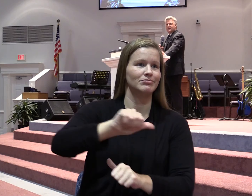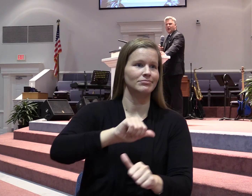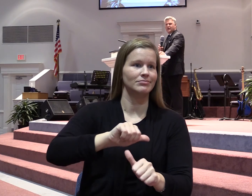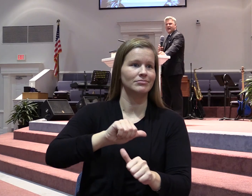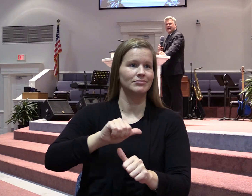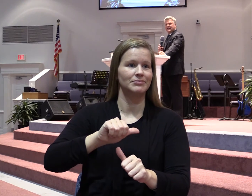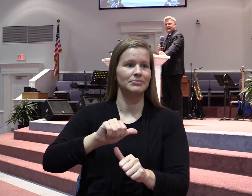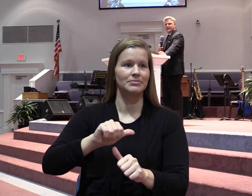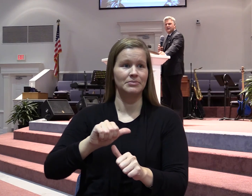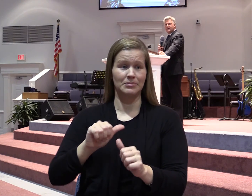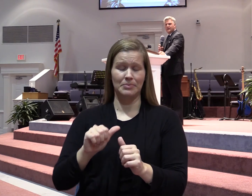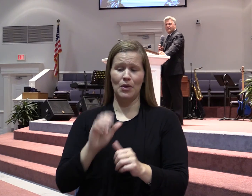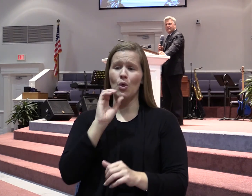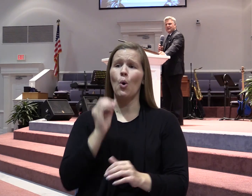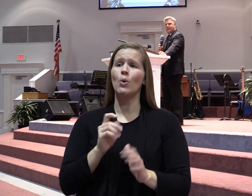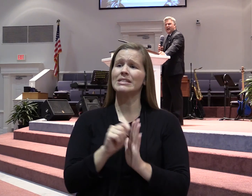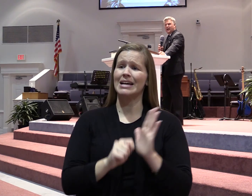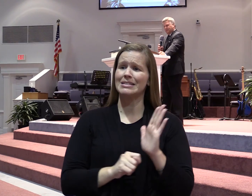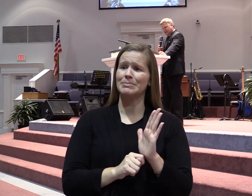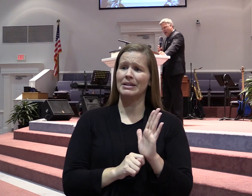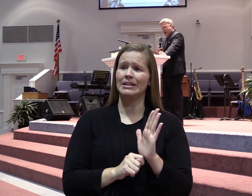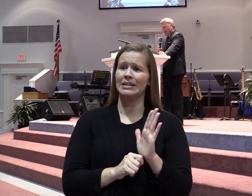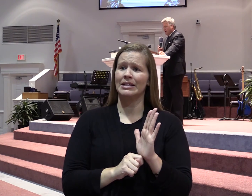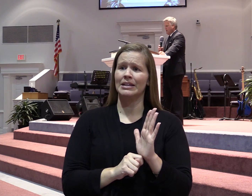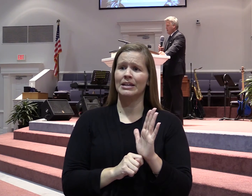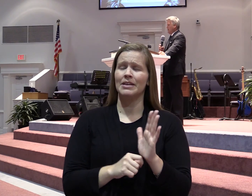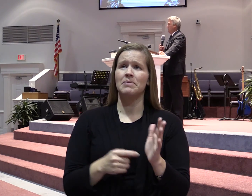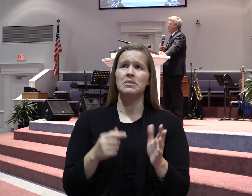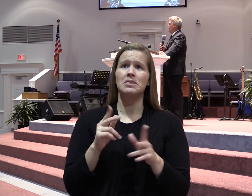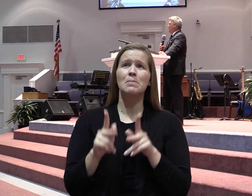In the book of Exodus, it was apocalyptic terror.